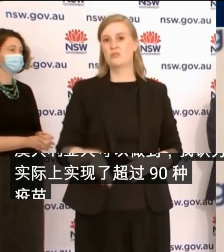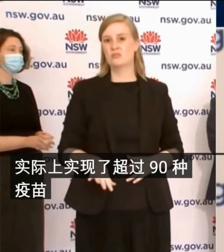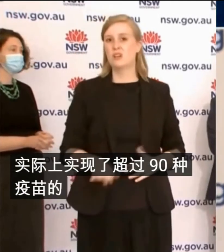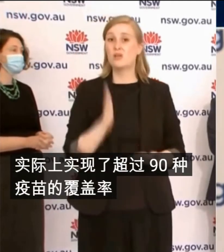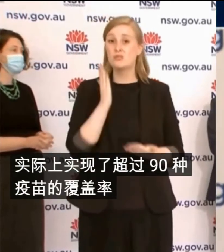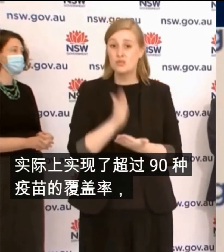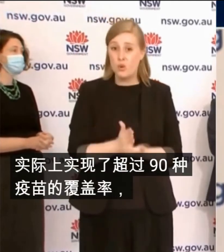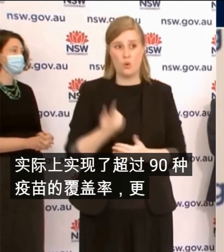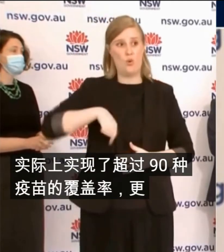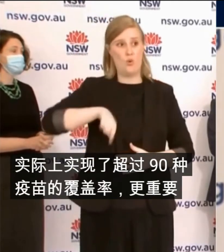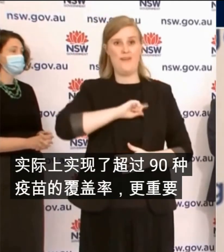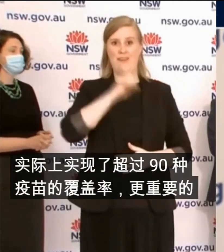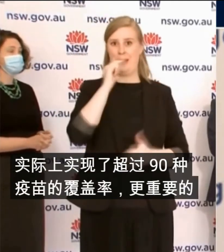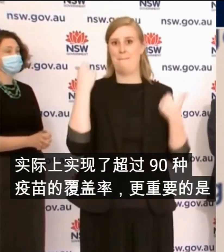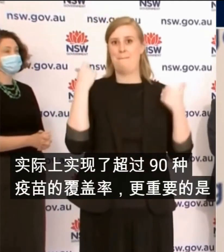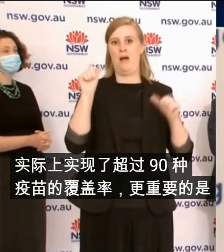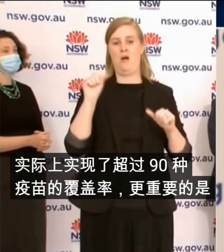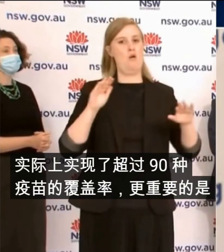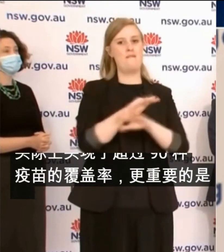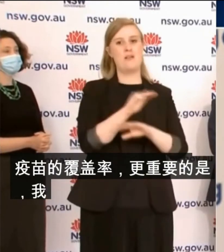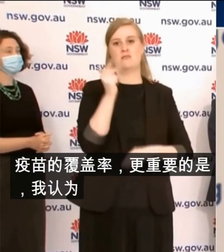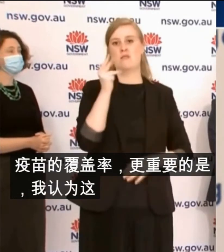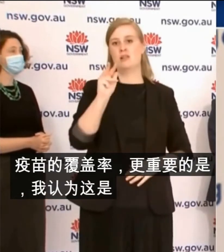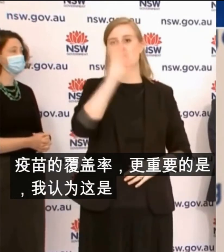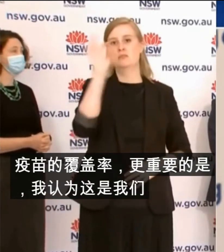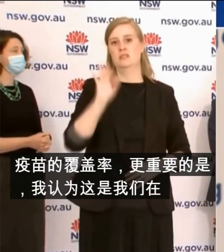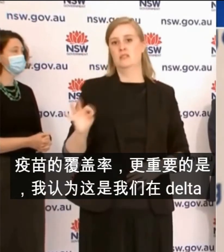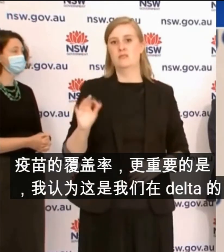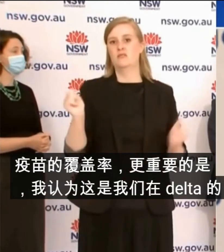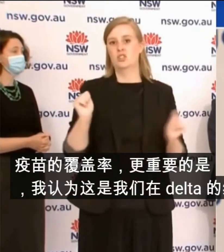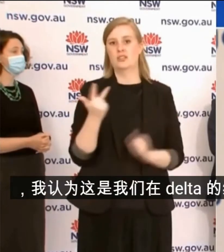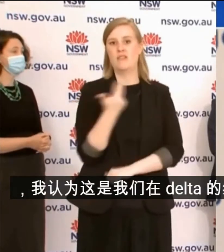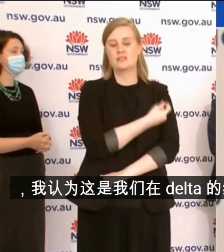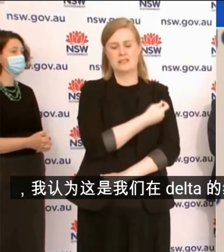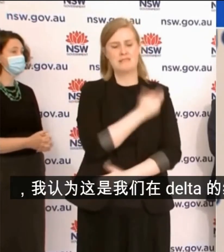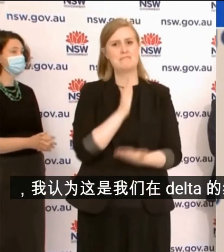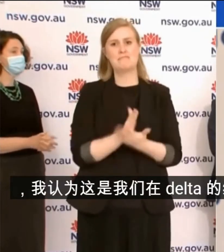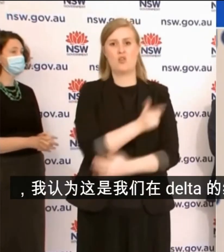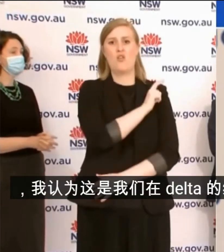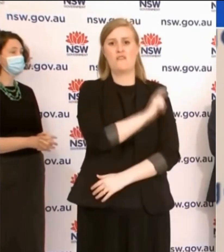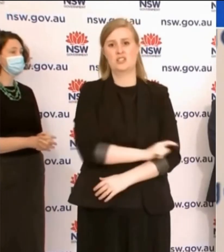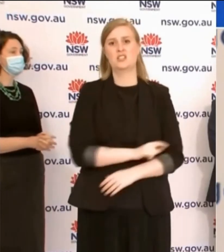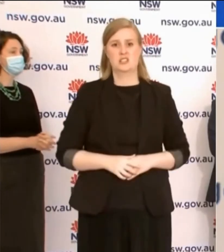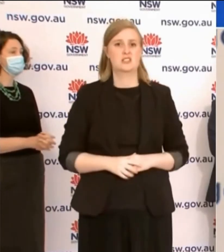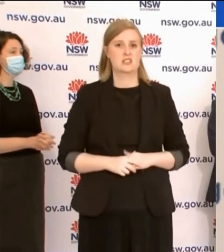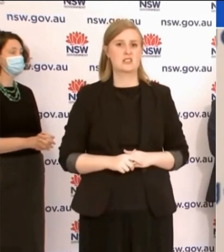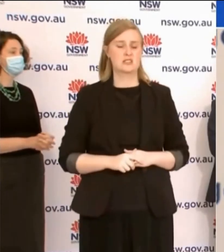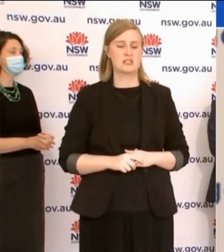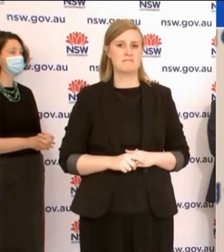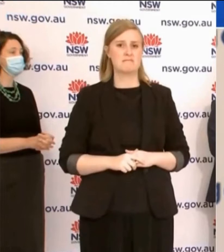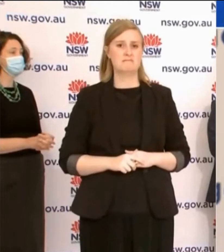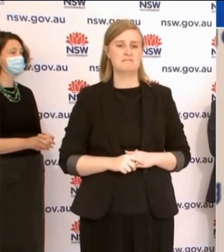90% vaccine coverage. What is more critical, and I think this, our experience with Delta has demonstrated